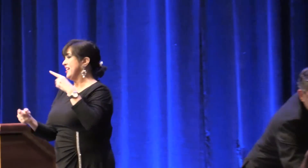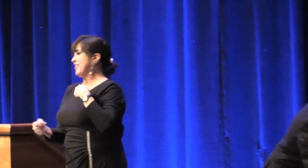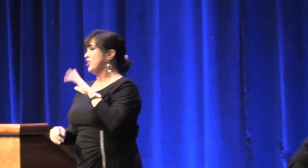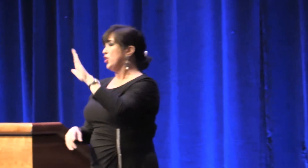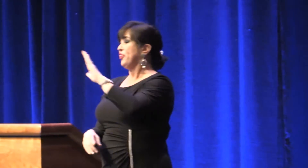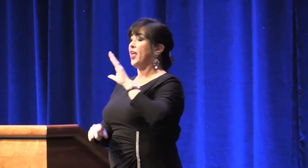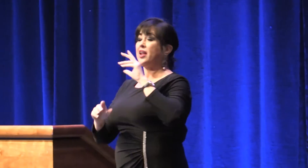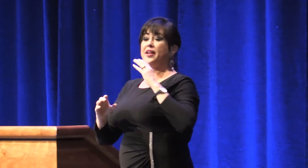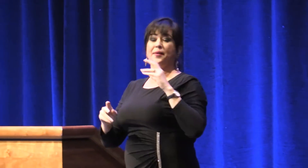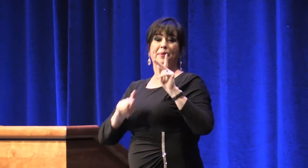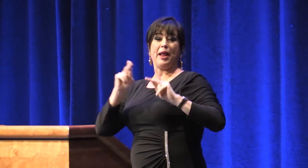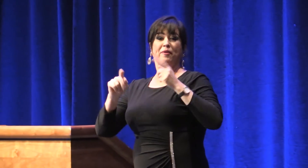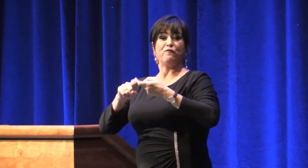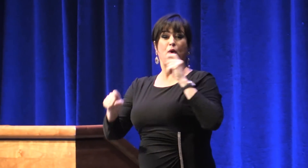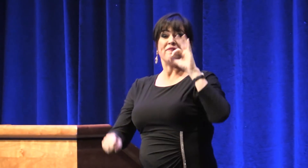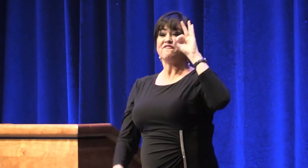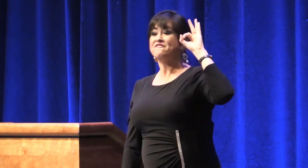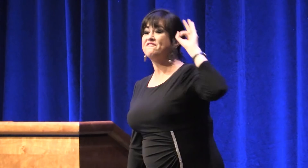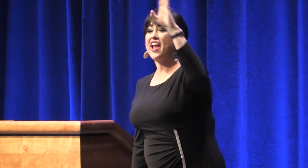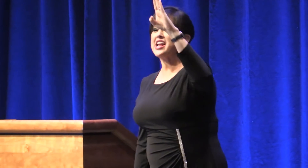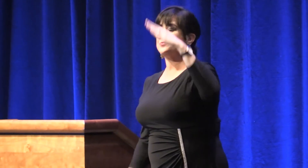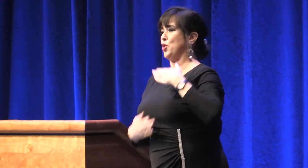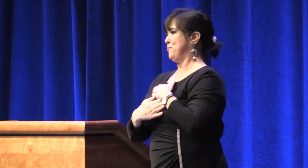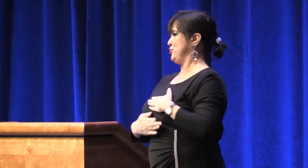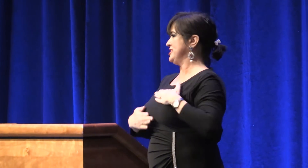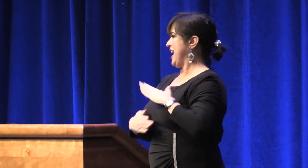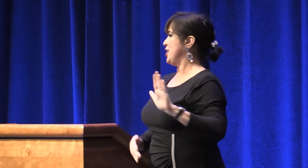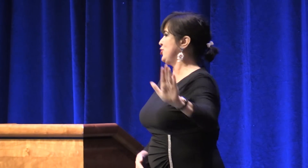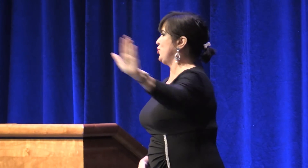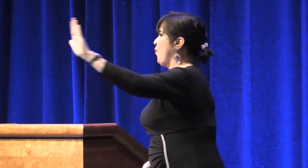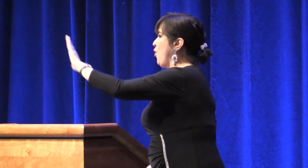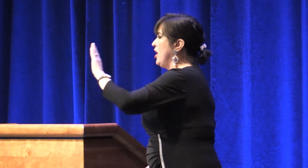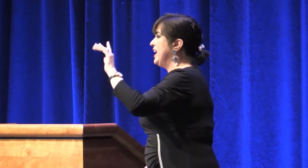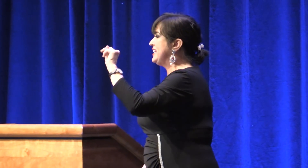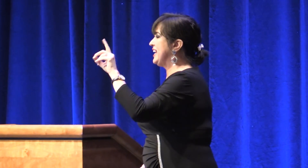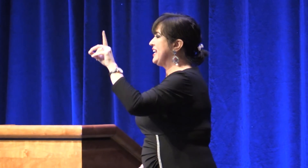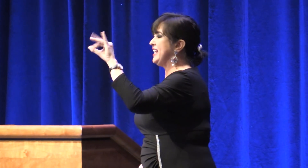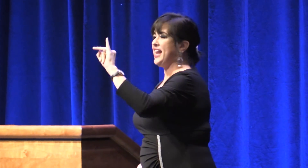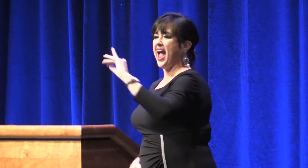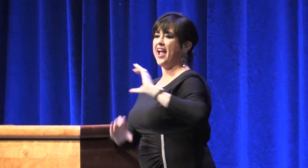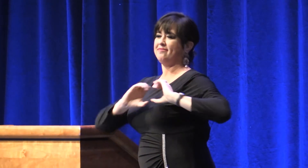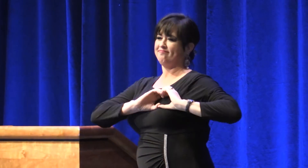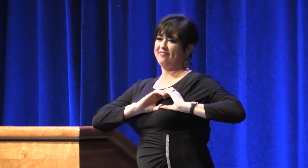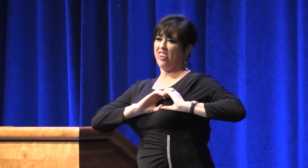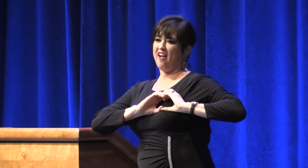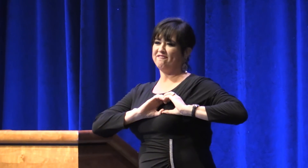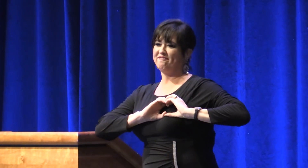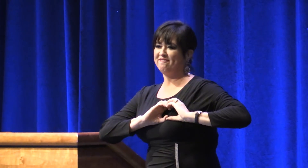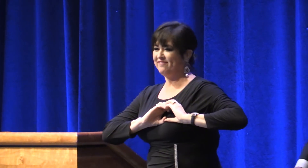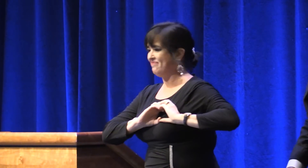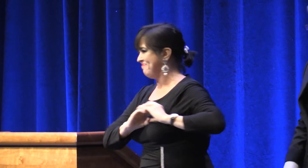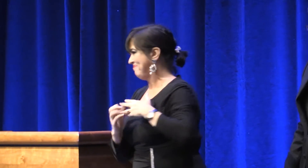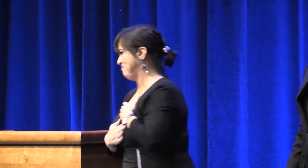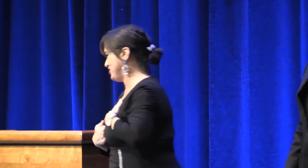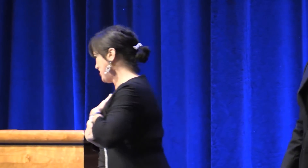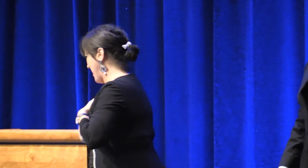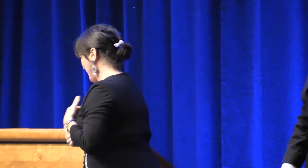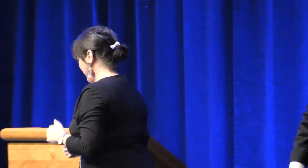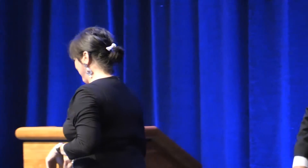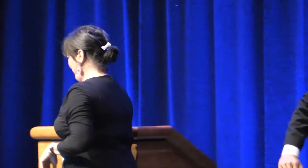you. Thank you. People on Facebook, I'm sure, really appreciate that big TDI love that we sent